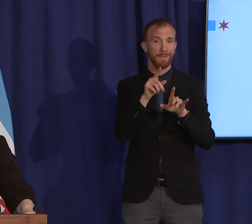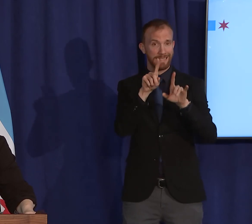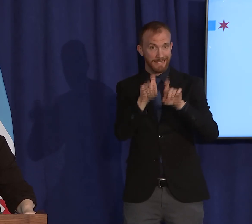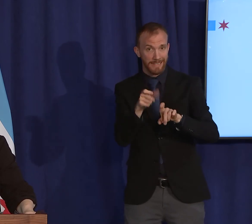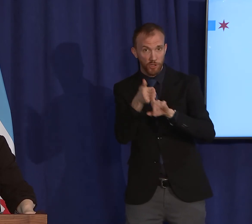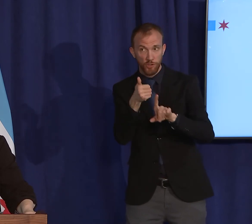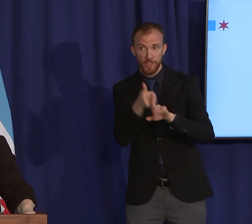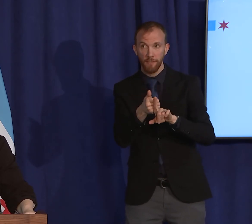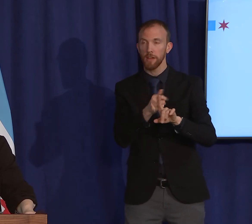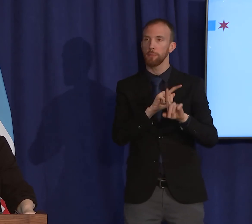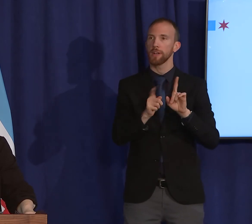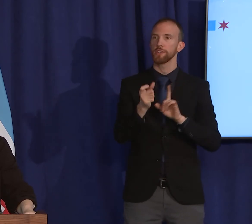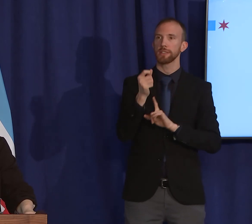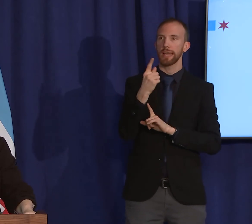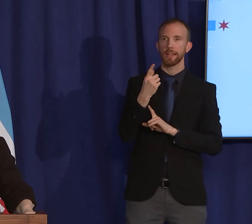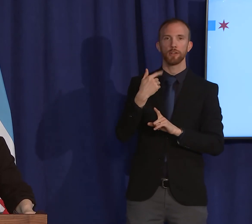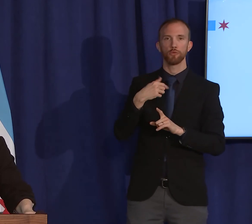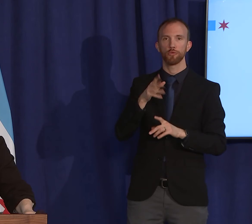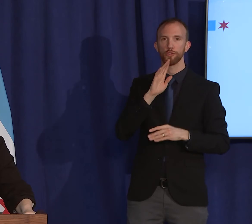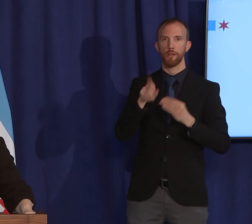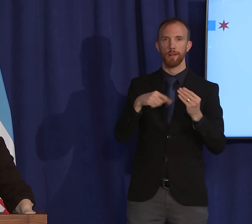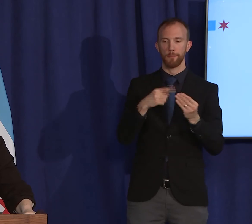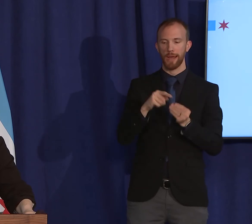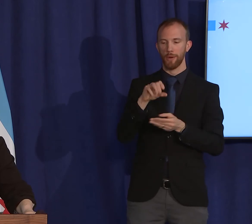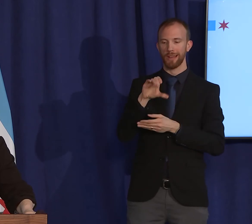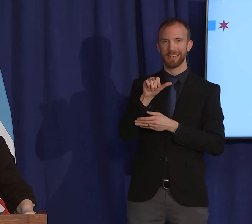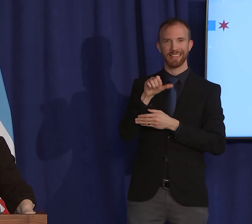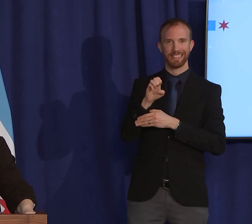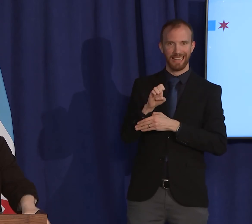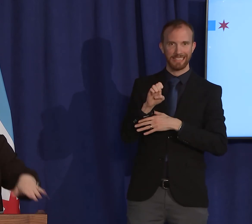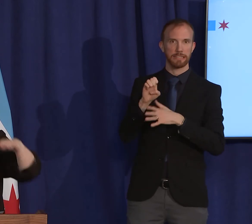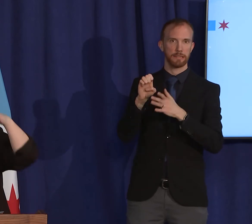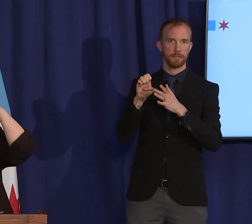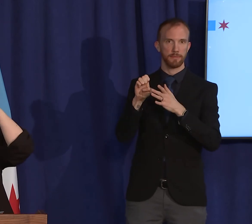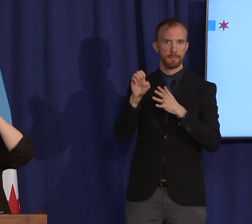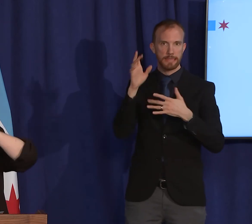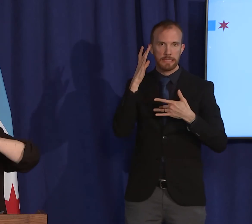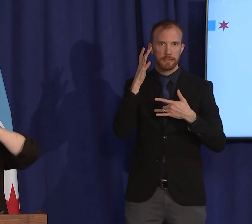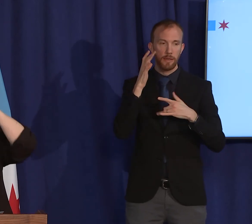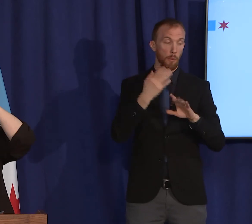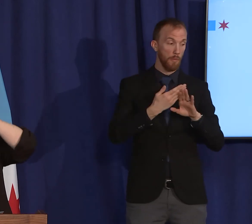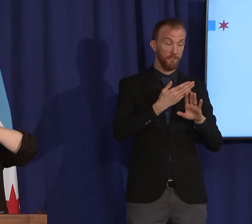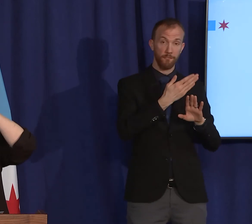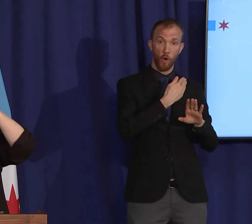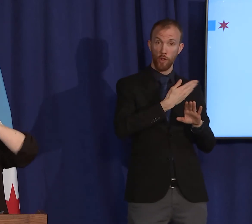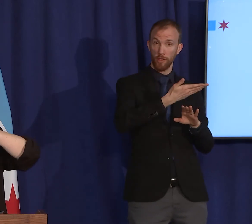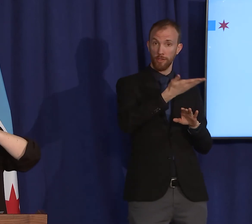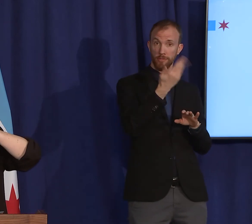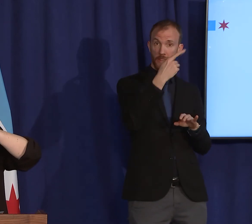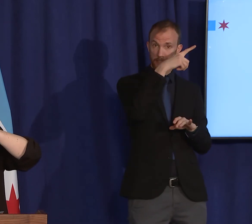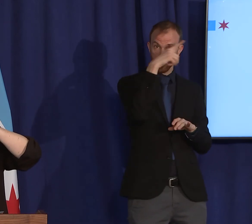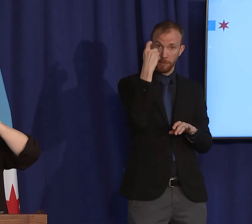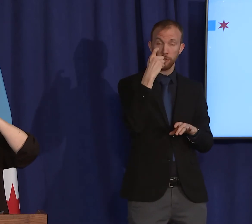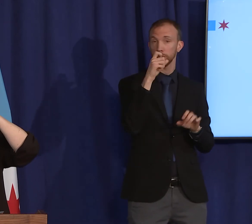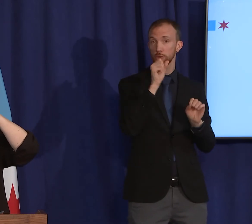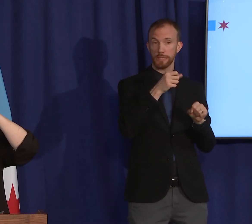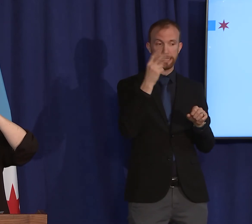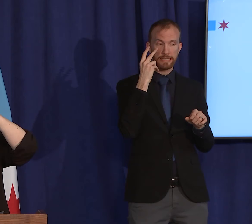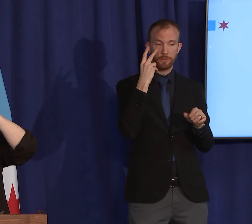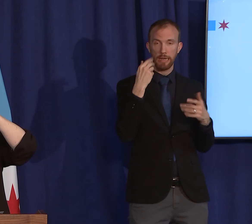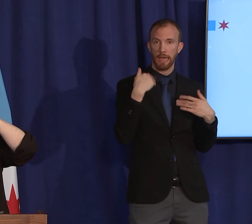not testing. We are testing more than we were last summer. And so if you look online, we actually did a little bit of a